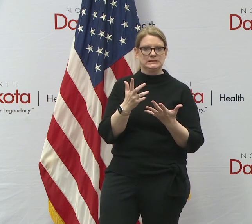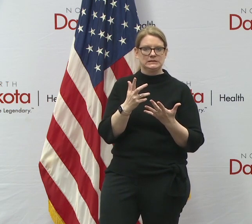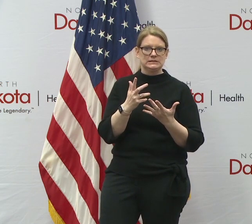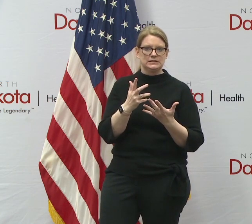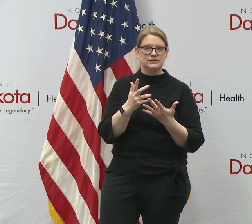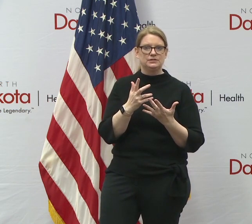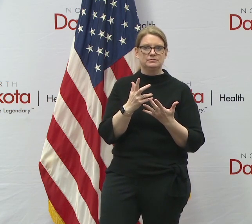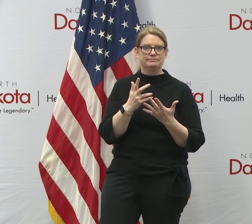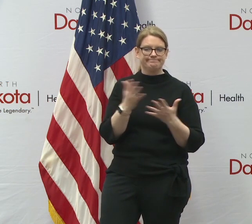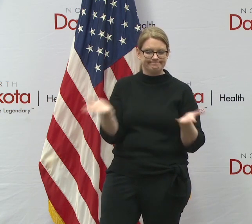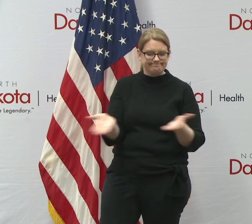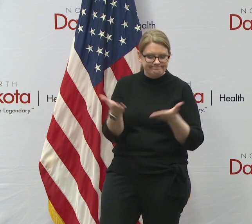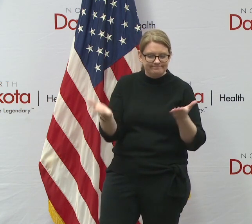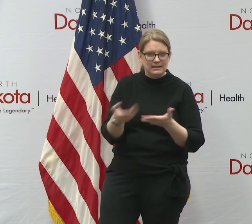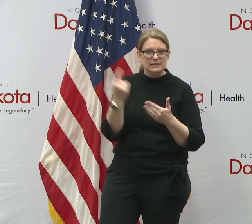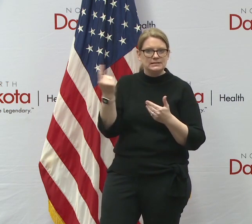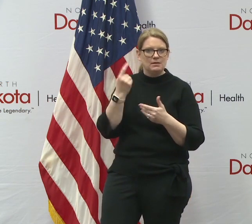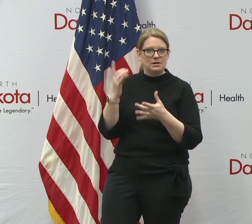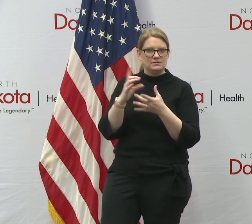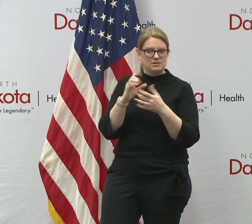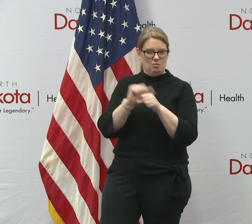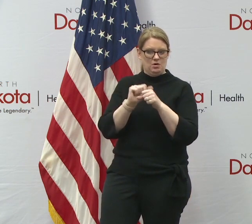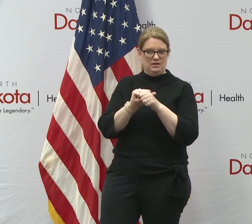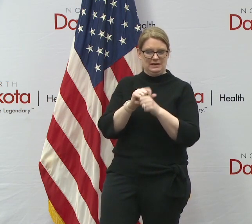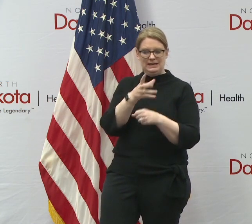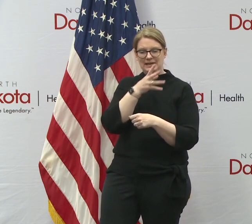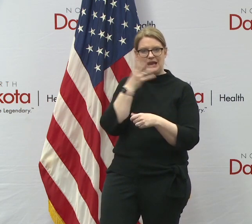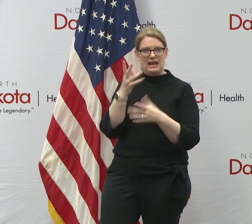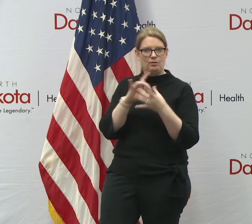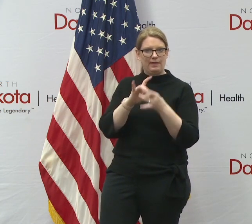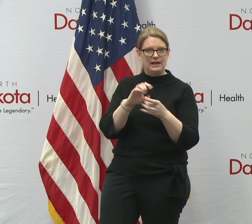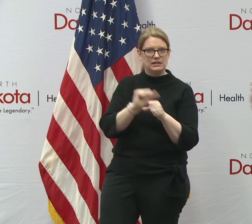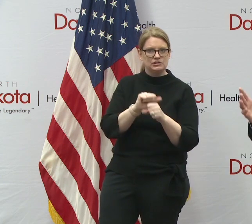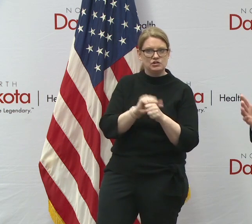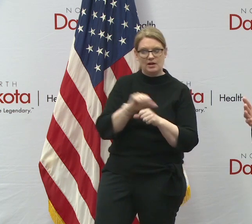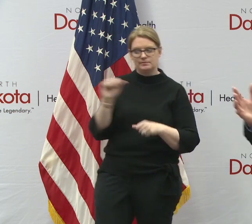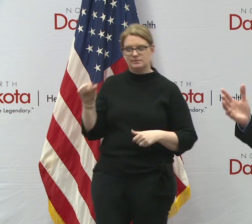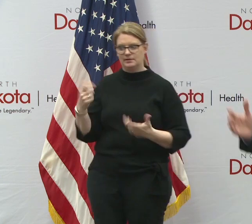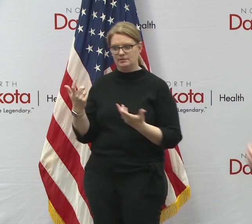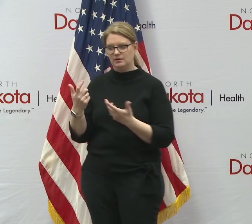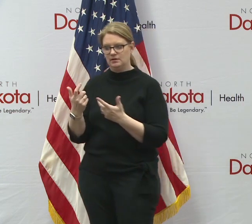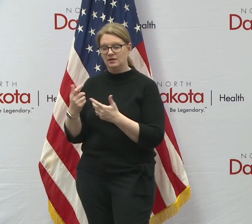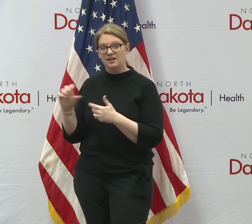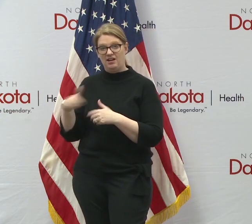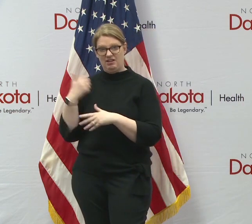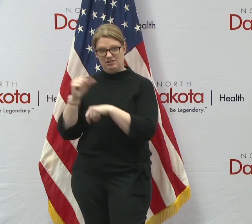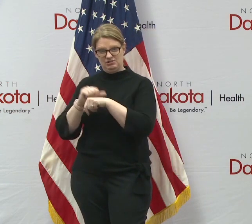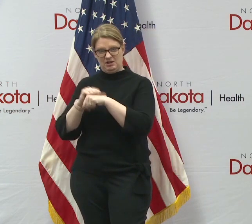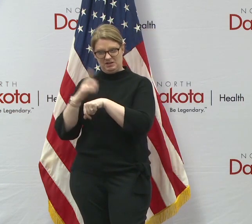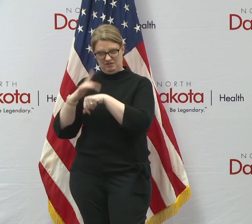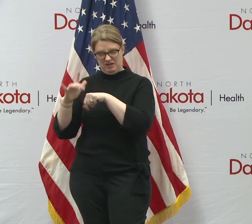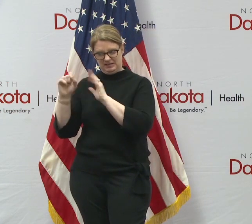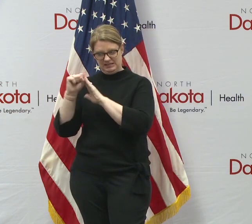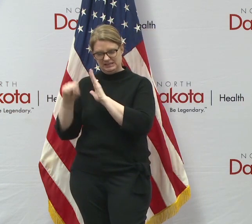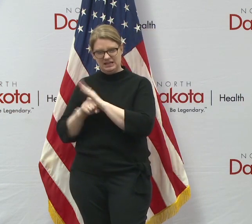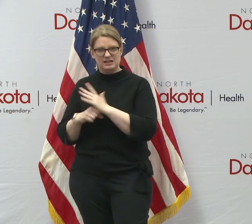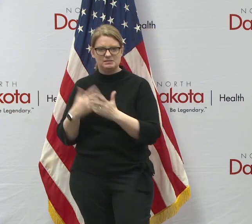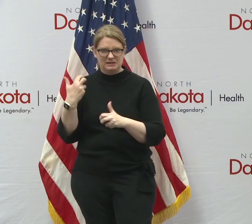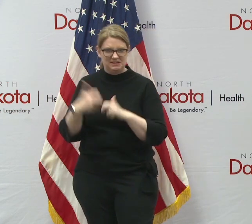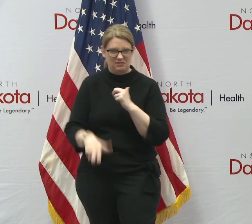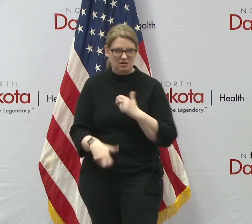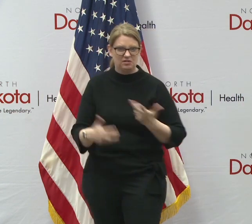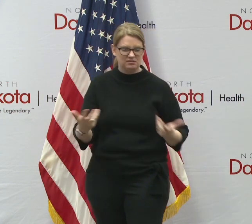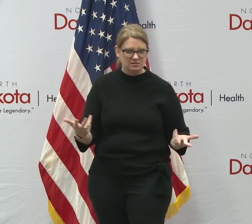work in a ag-related job versus many of the other jobs that we had in the state has always been difficult. And